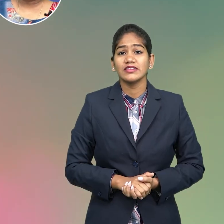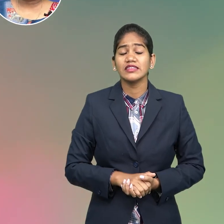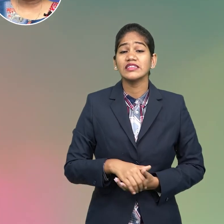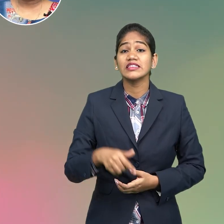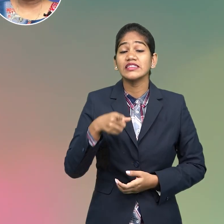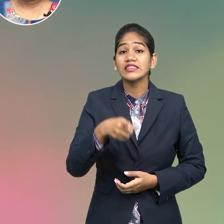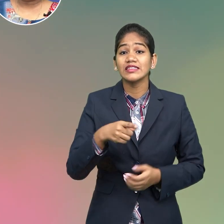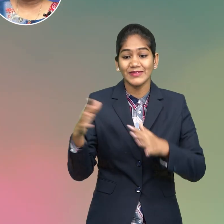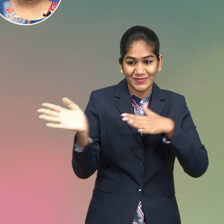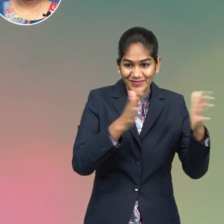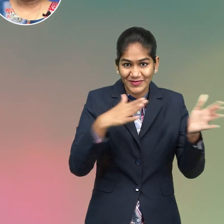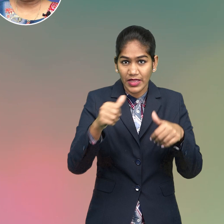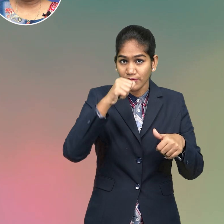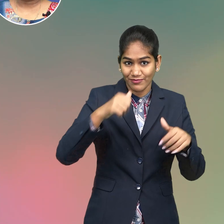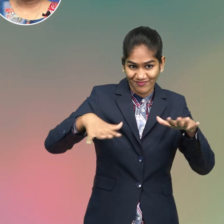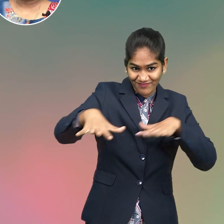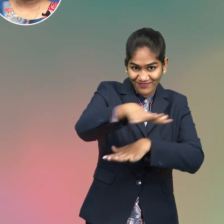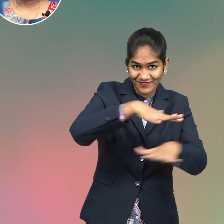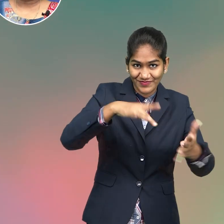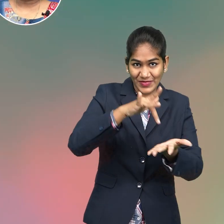Wind blowing from the sea to the land,